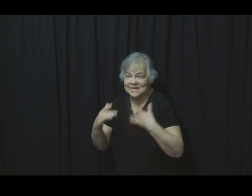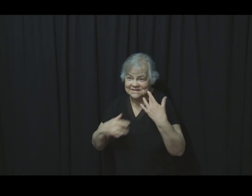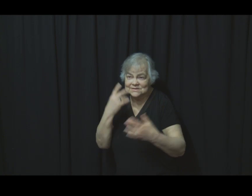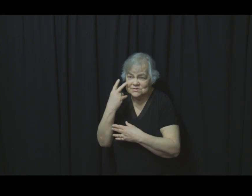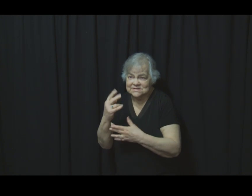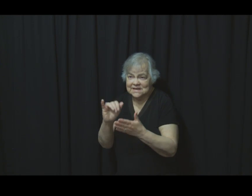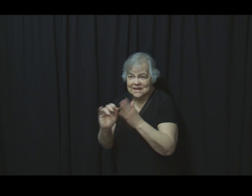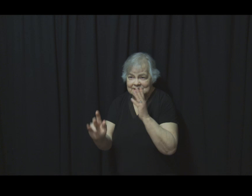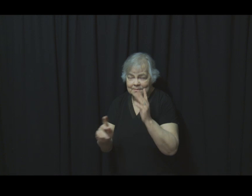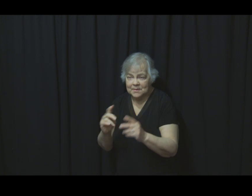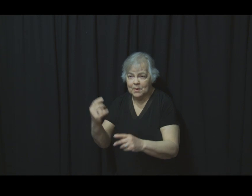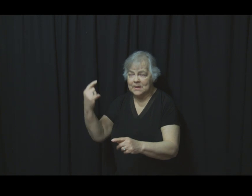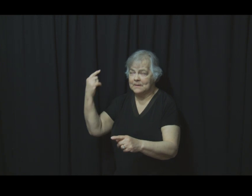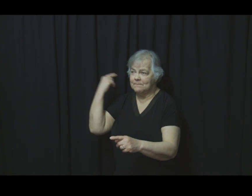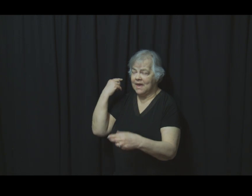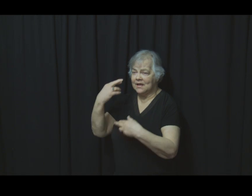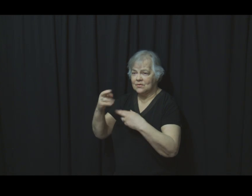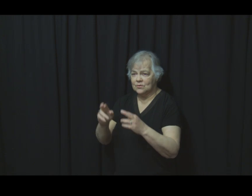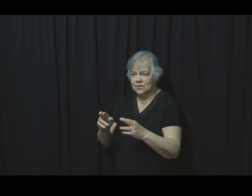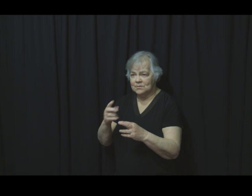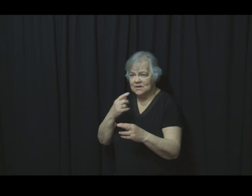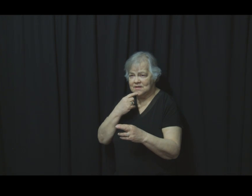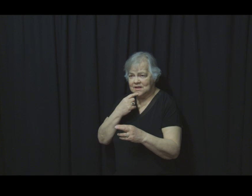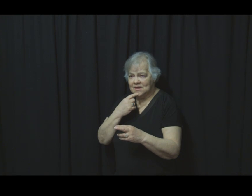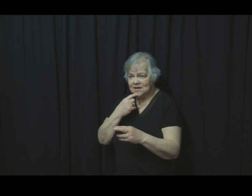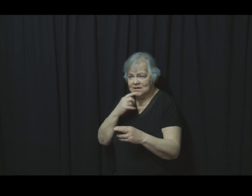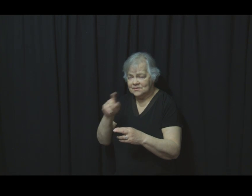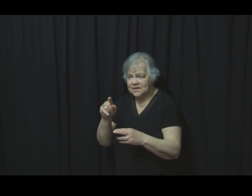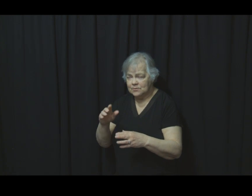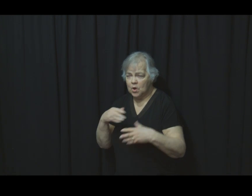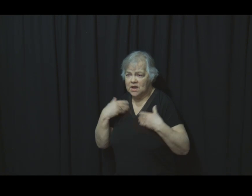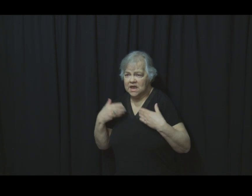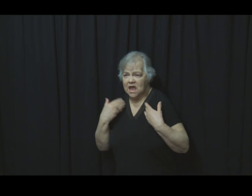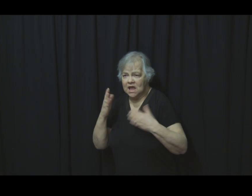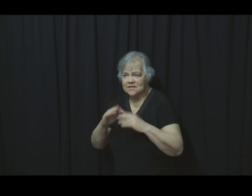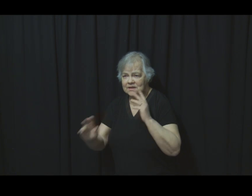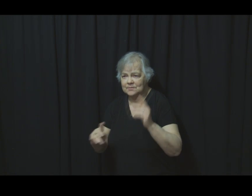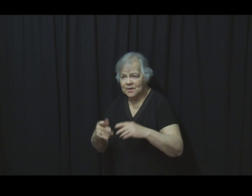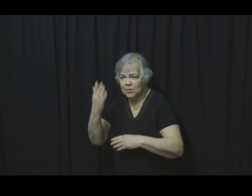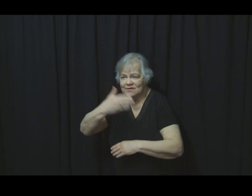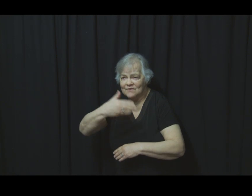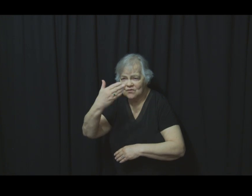people in the back of the room appear just that much younger than the people in the front.